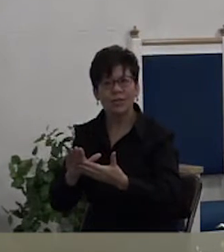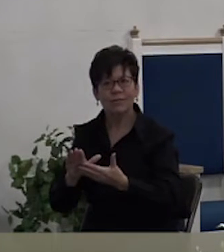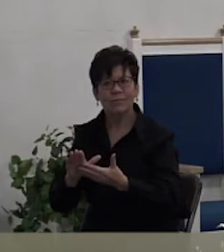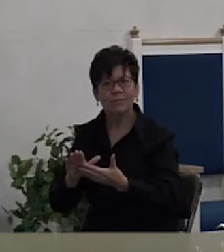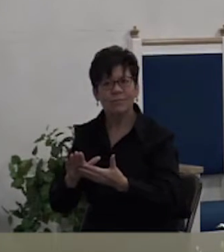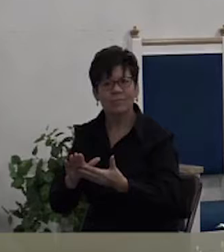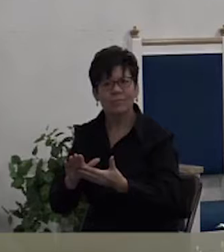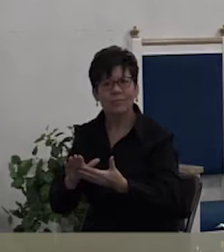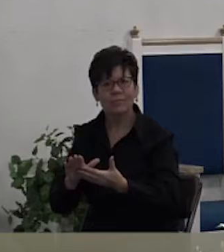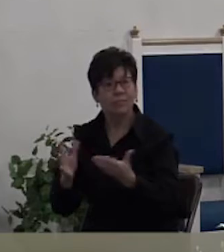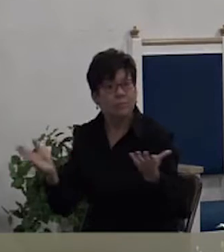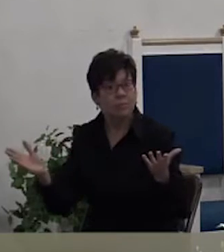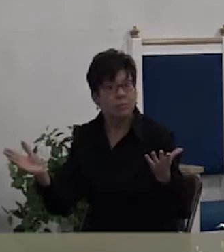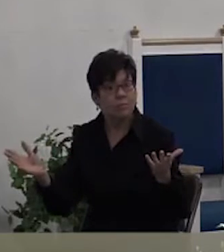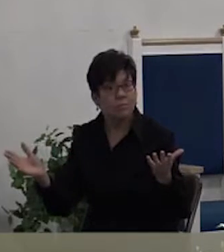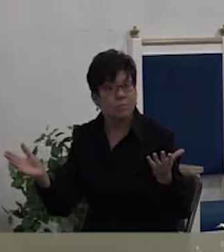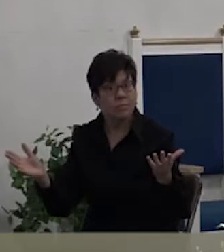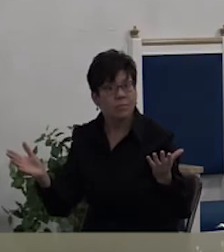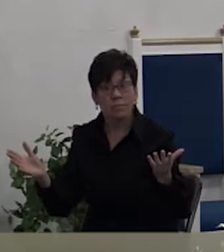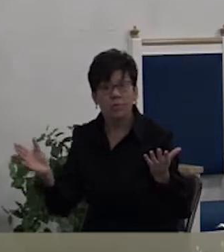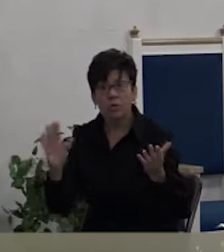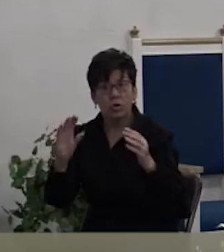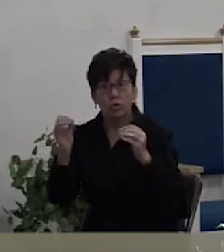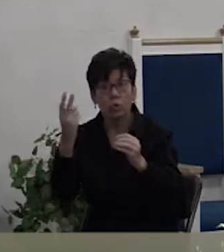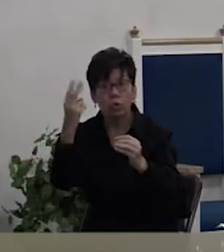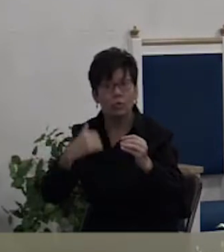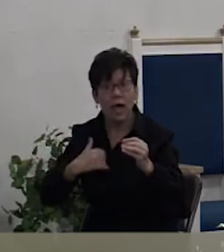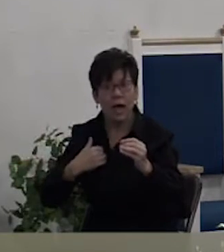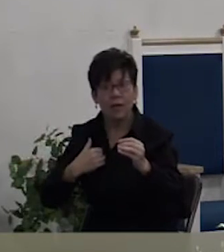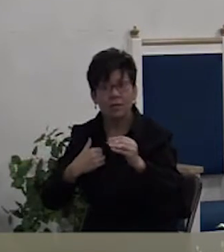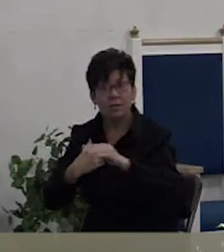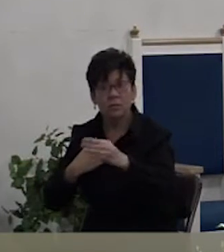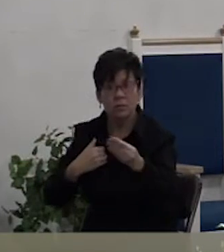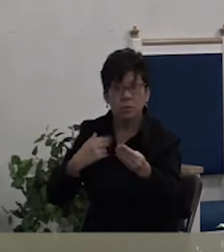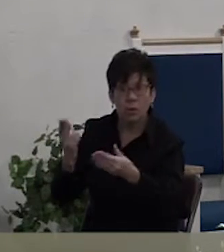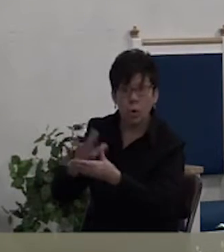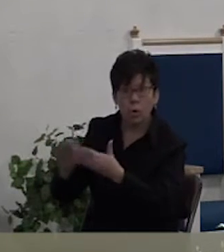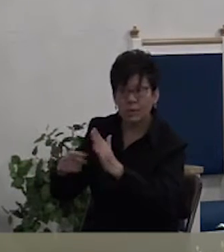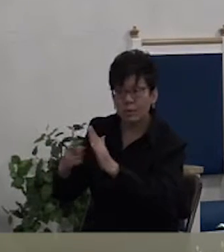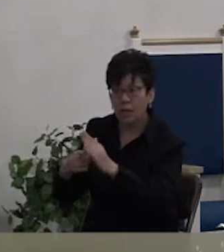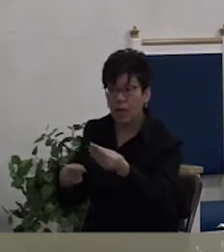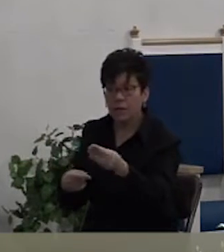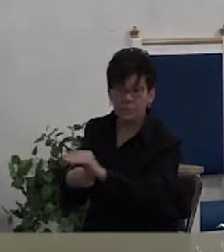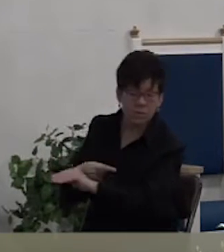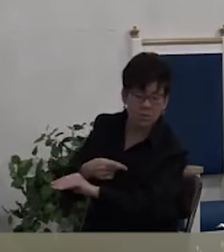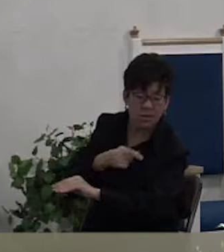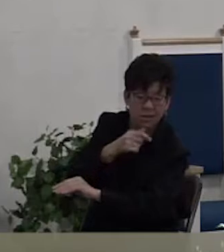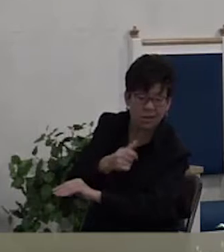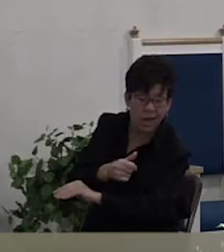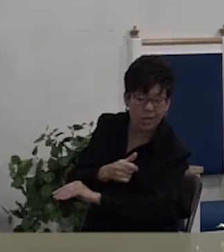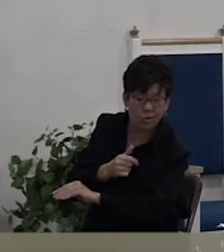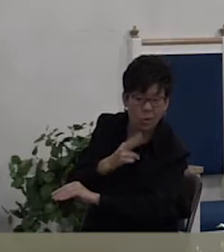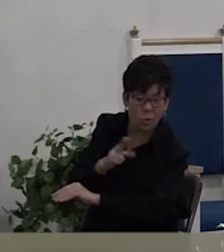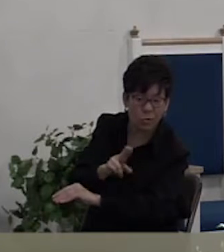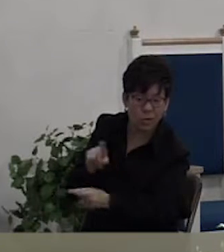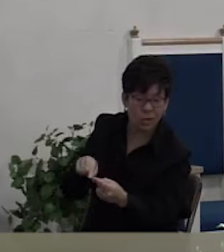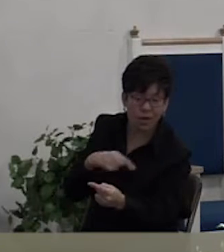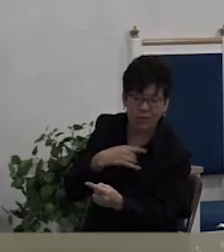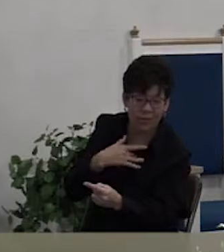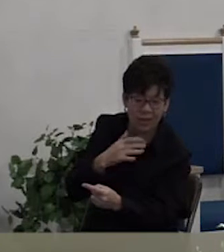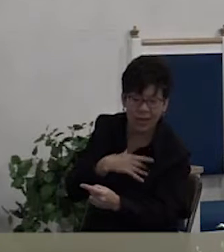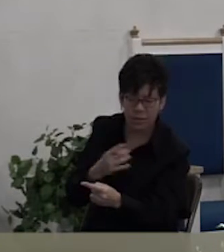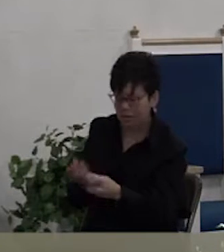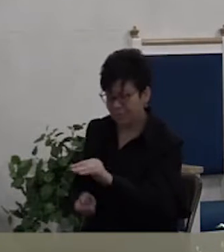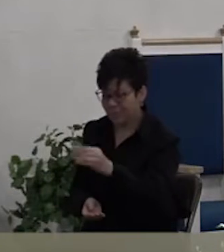it. There's no two sides of it. There's no holy sometimes and holy when you feel like it and not holy when you don't feel